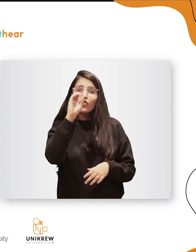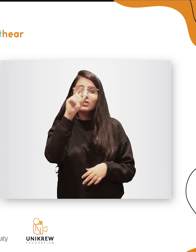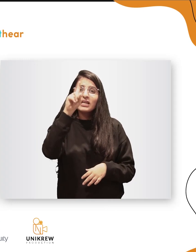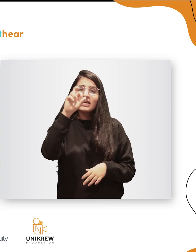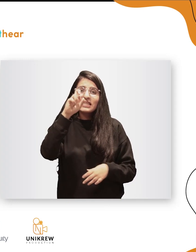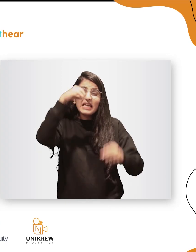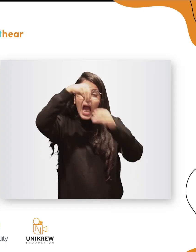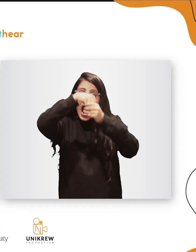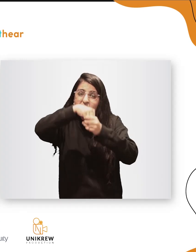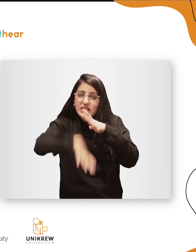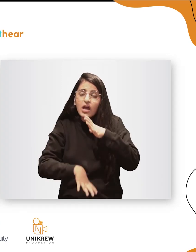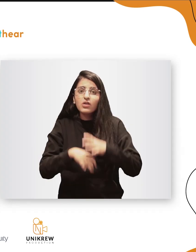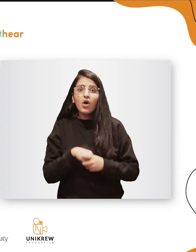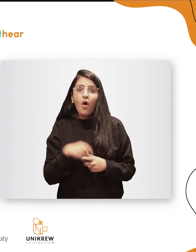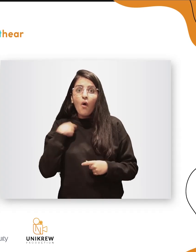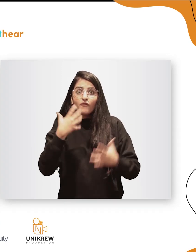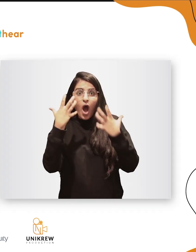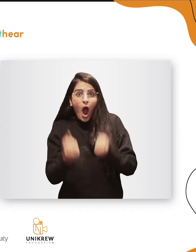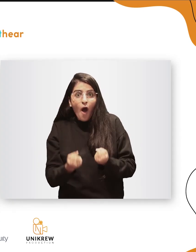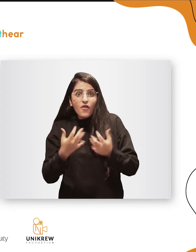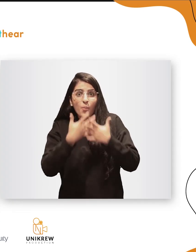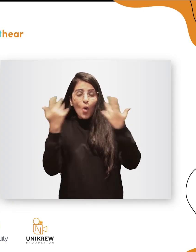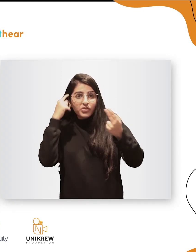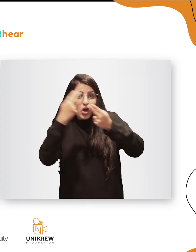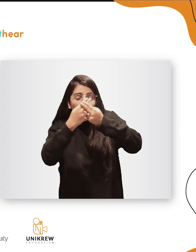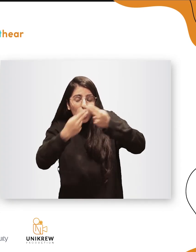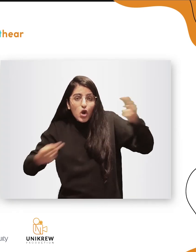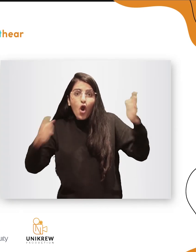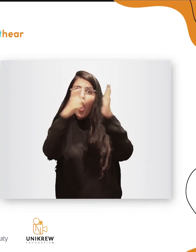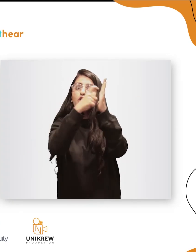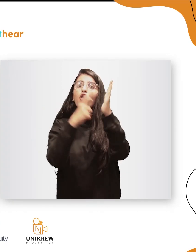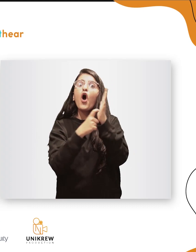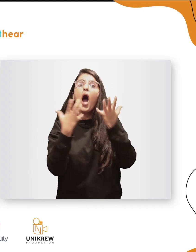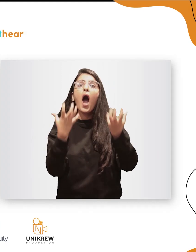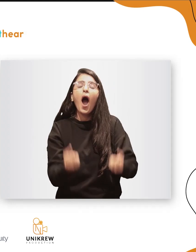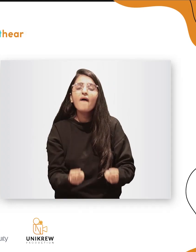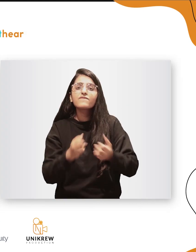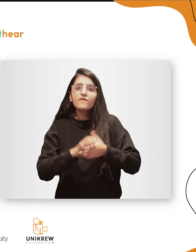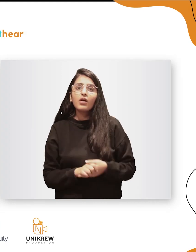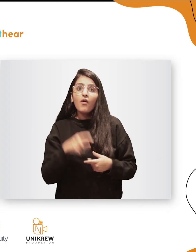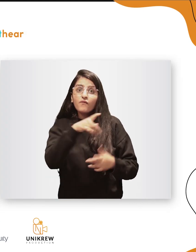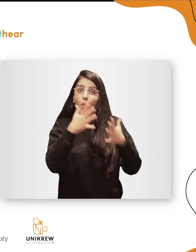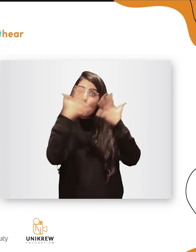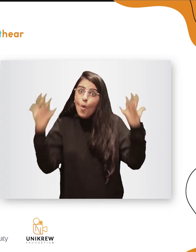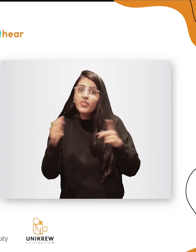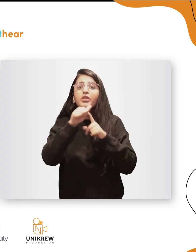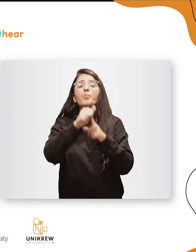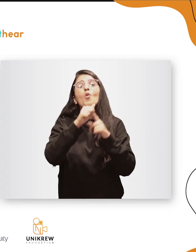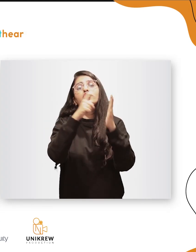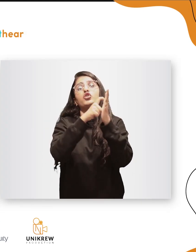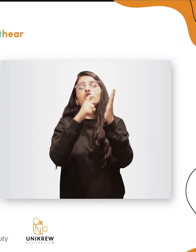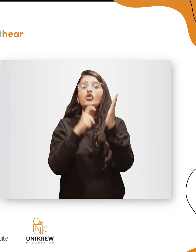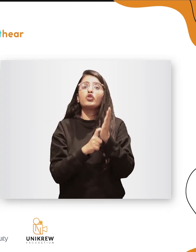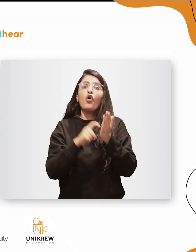the end of 2018, we've had a very, very strong and very comprehensive law that has been the